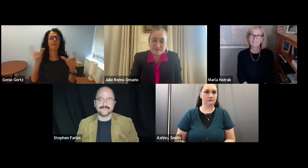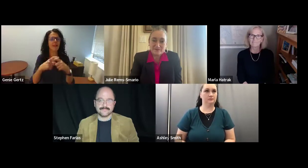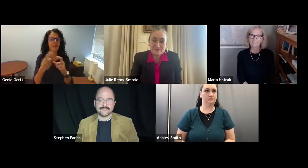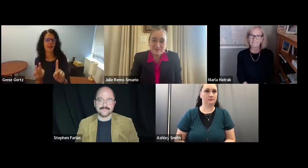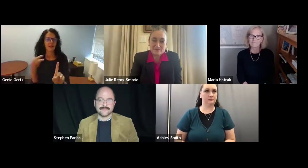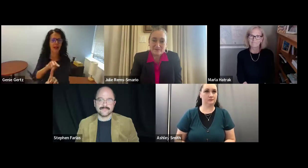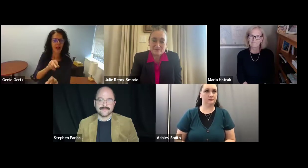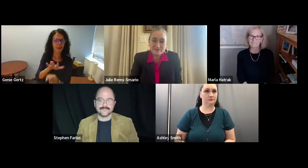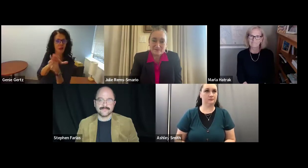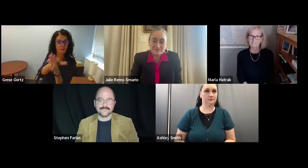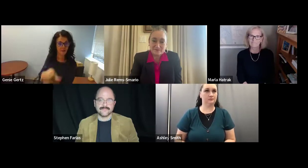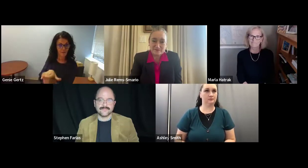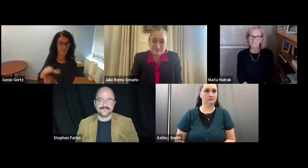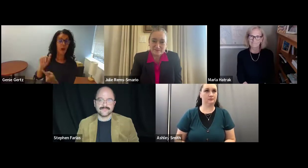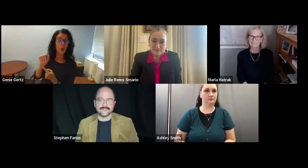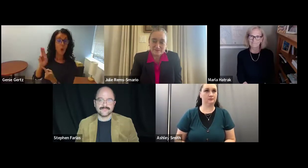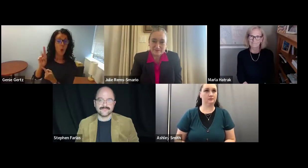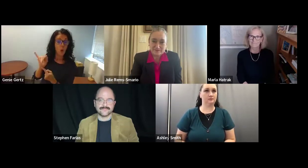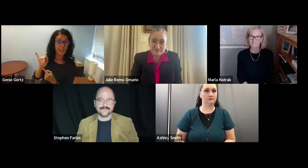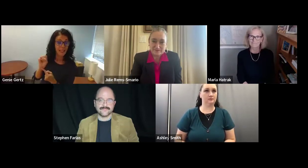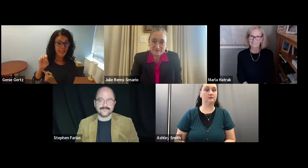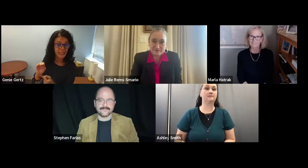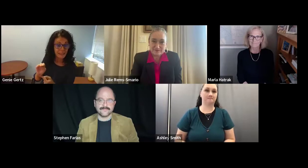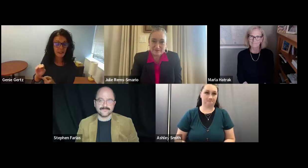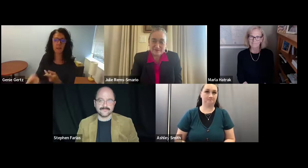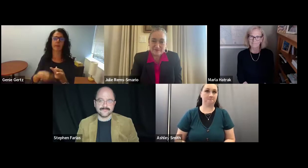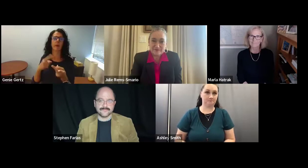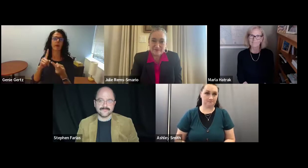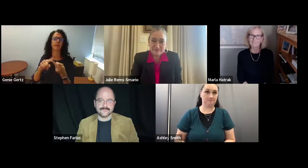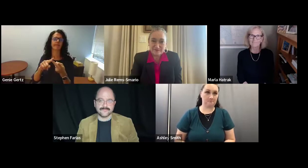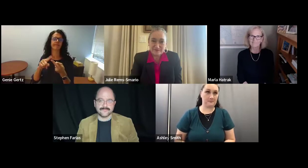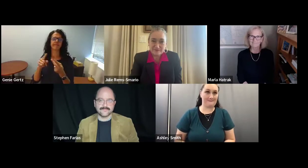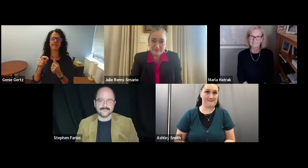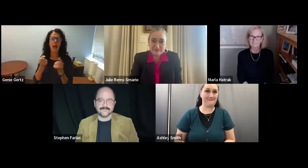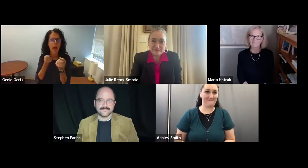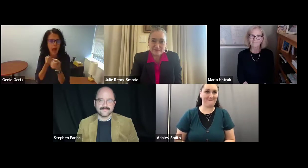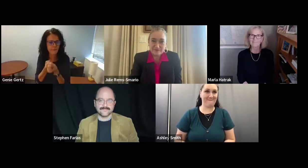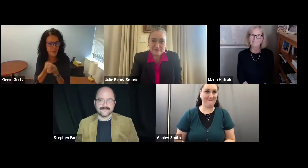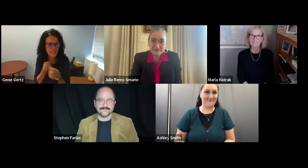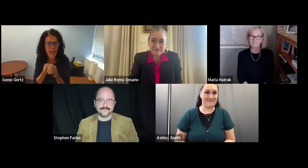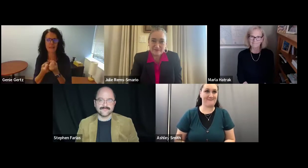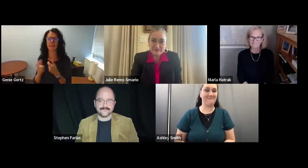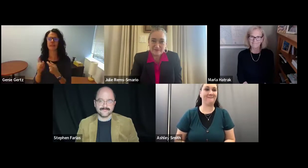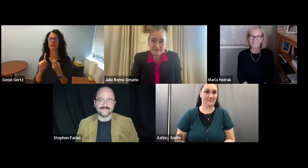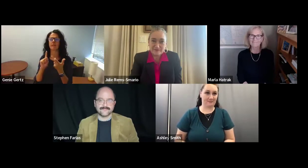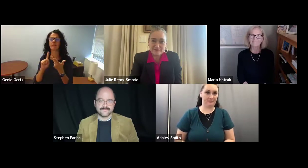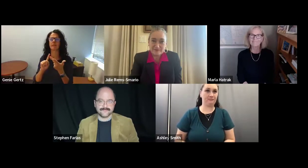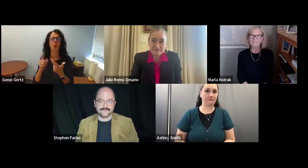deaf studies and looking at oppression and autism and